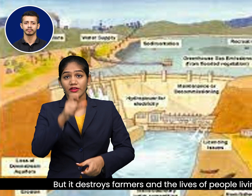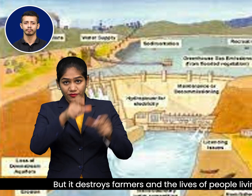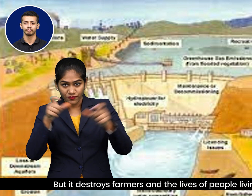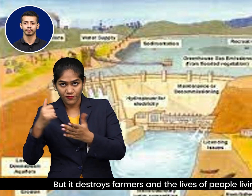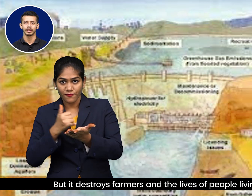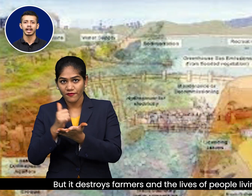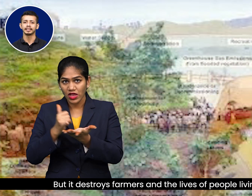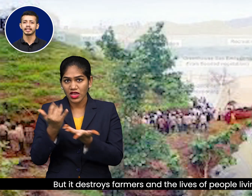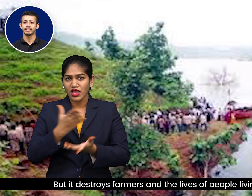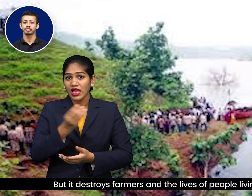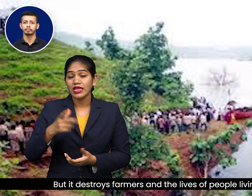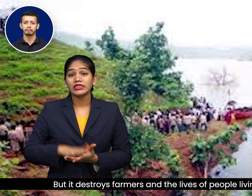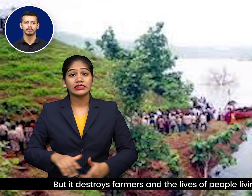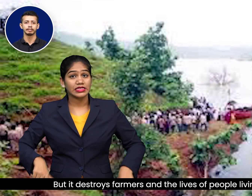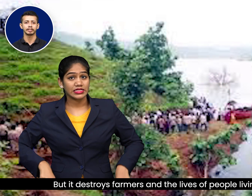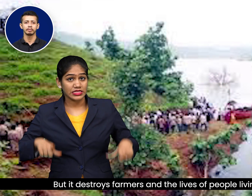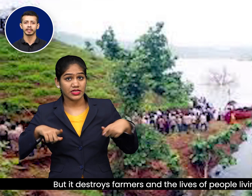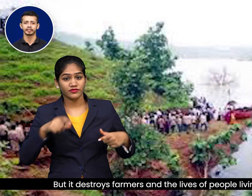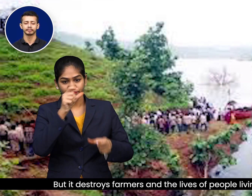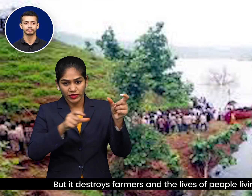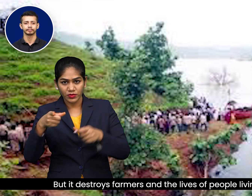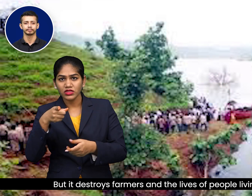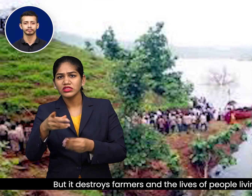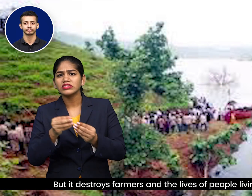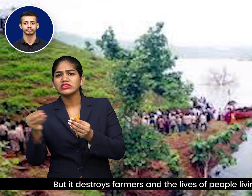farmers and the lives of people living nearby.